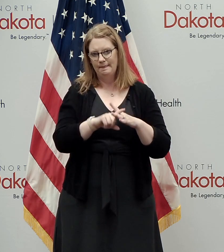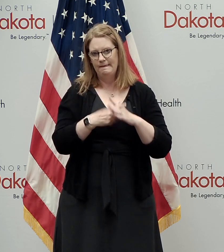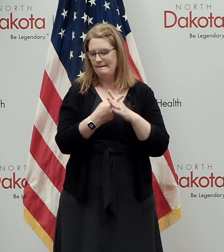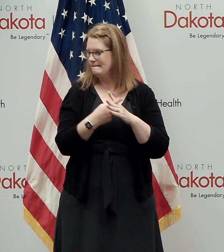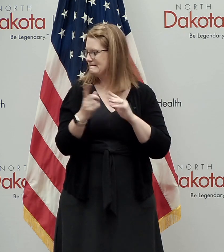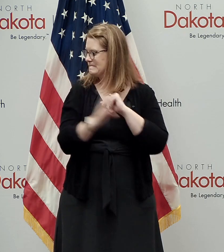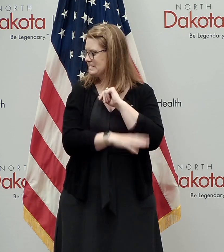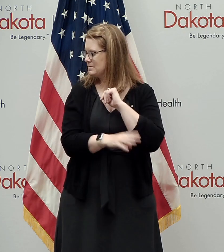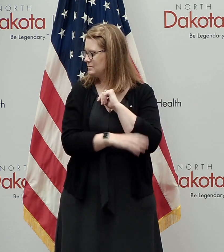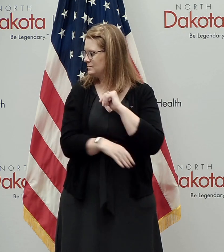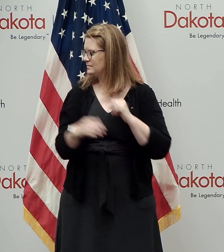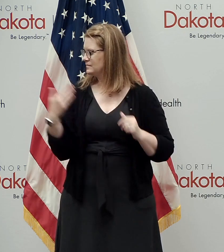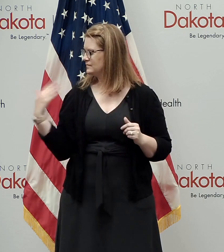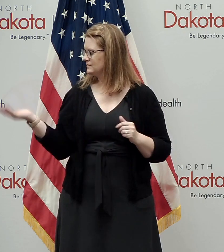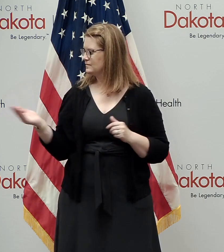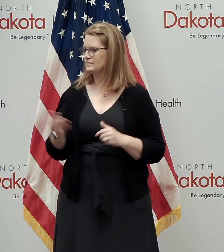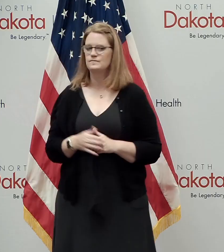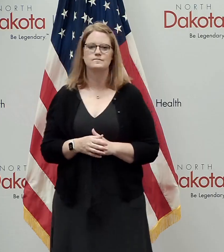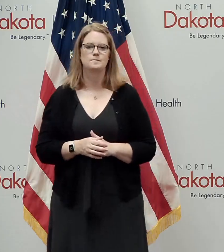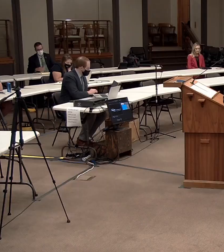fall. Chancellor?